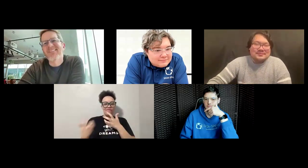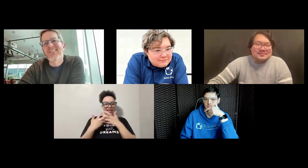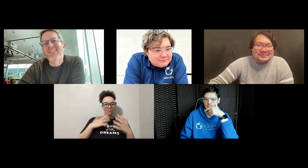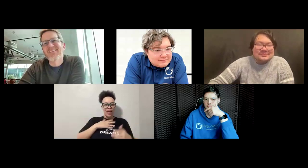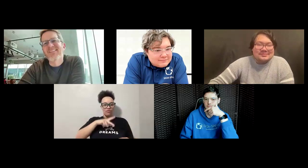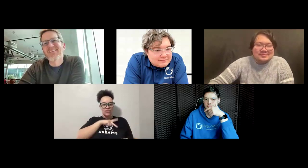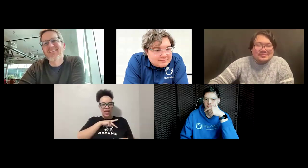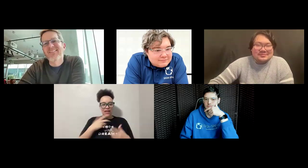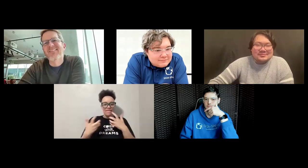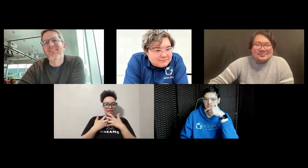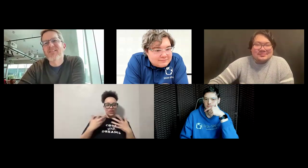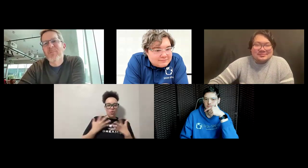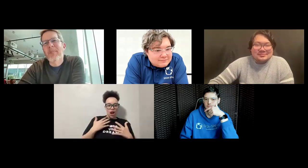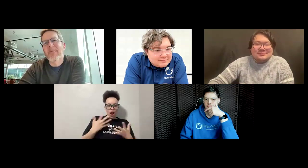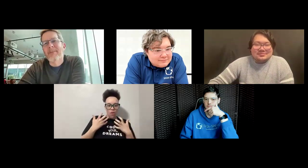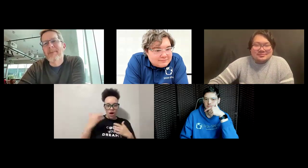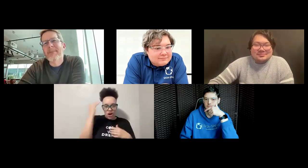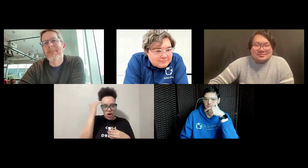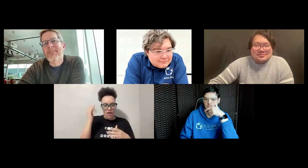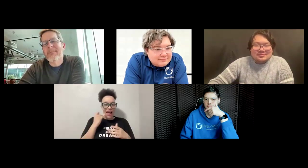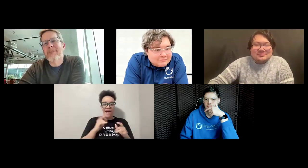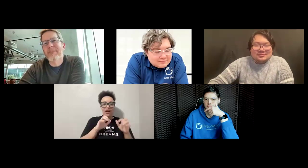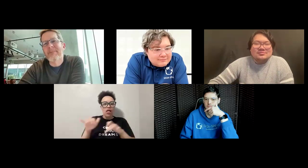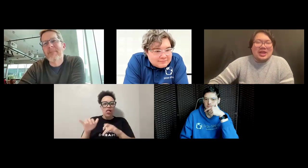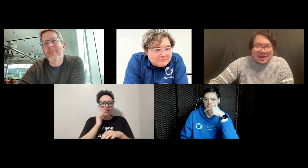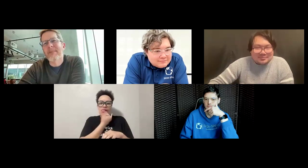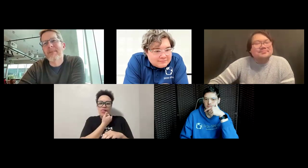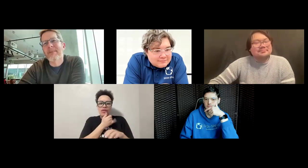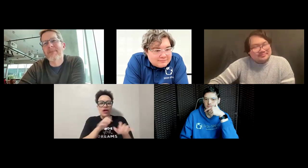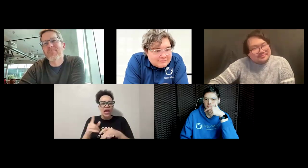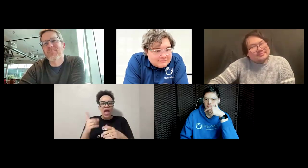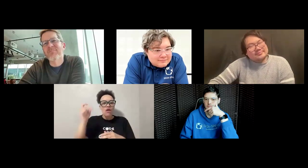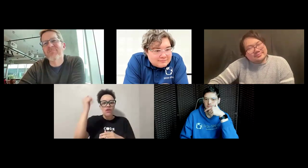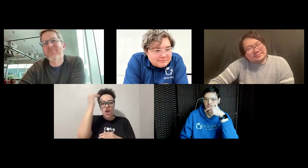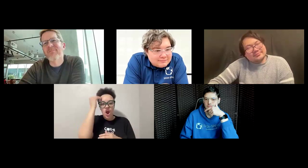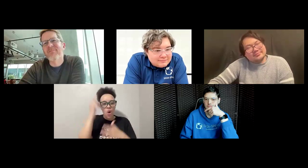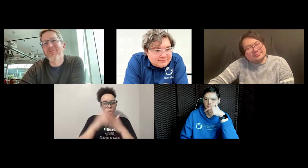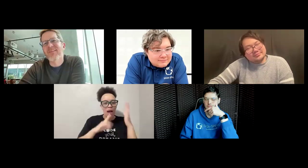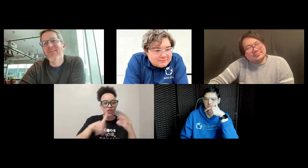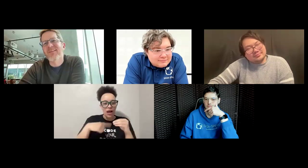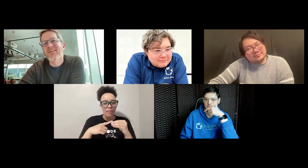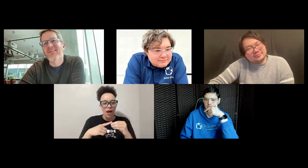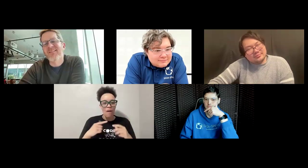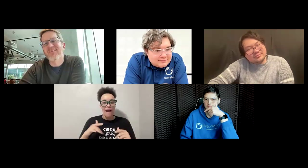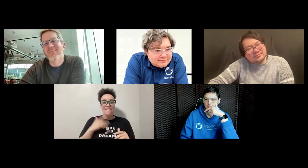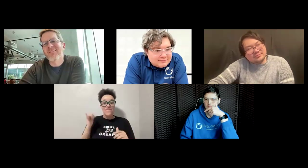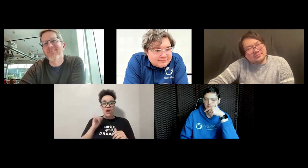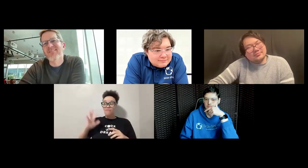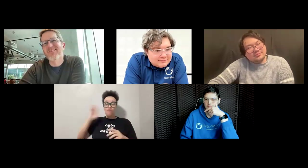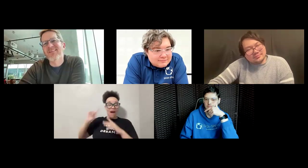like, other people, when they use it or when I use it, it fits my personality more regularly when it knows what has